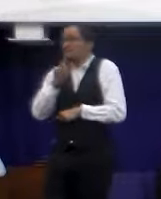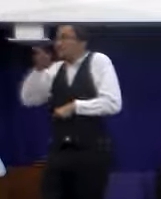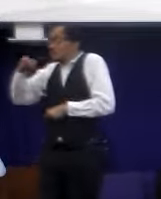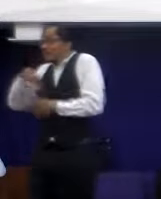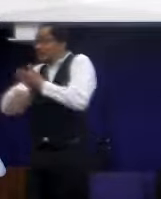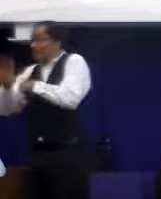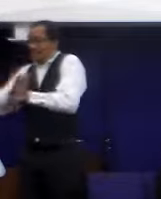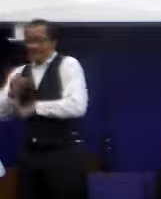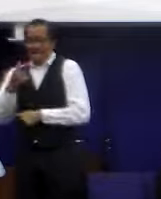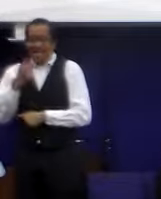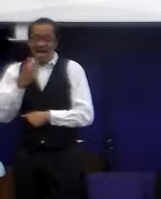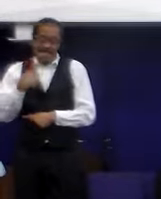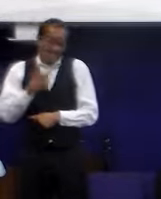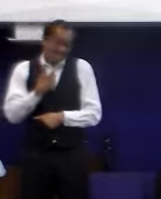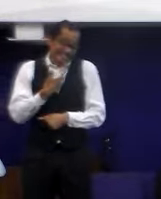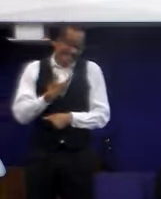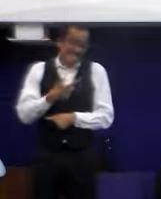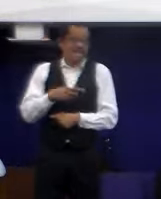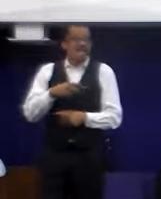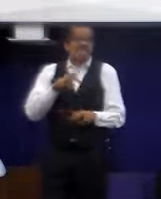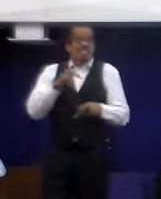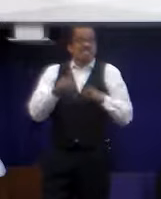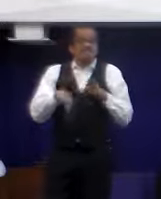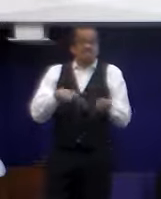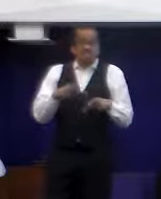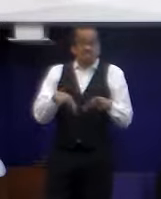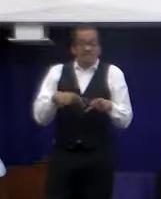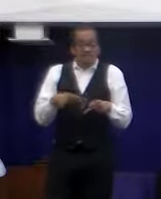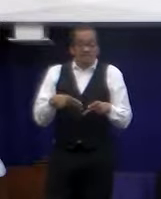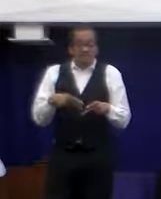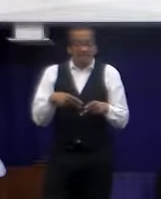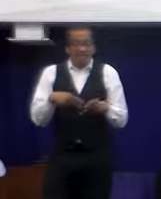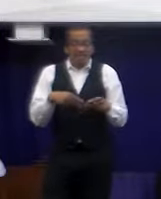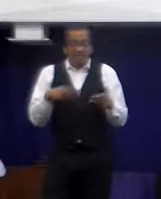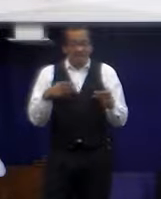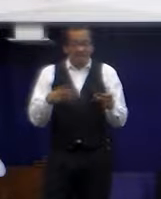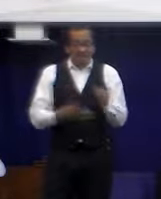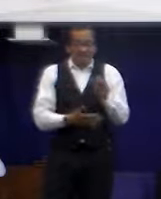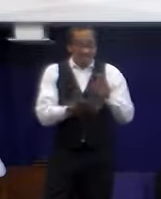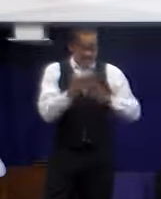You know what I say? Some people are at church, but they're not really in church.